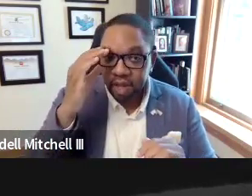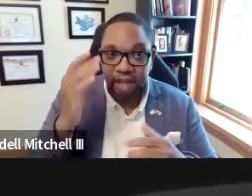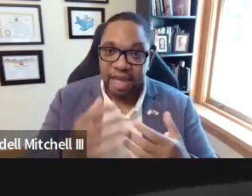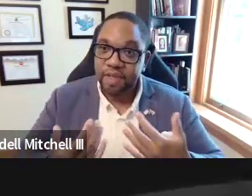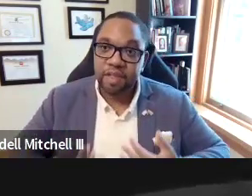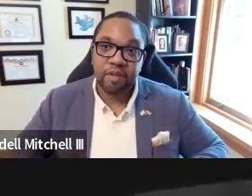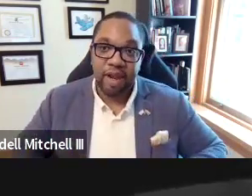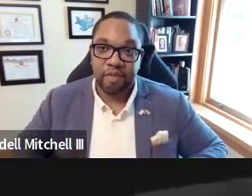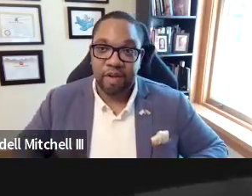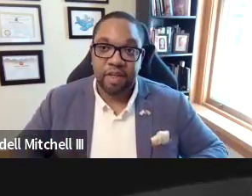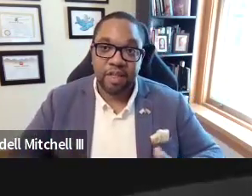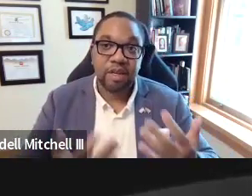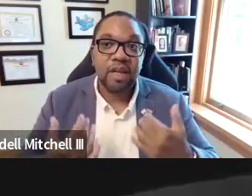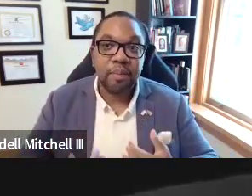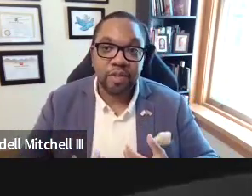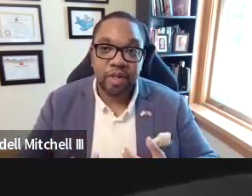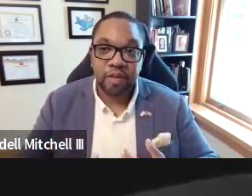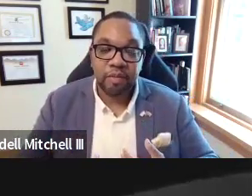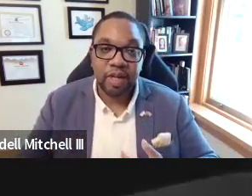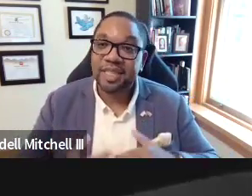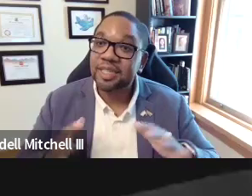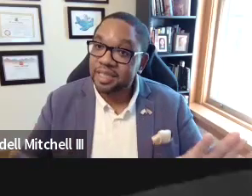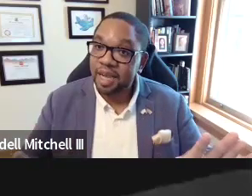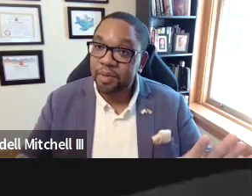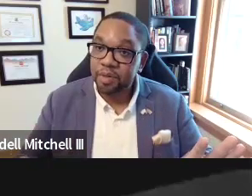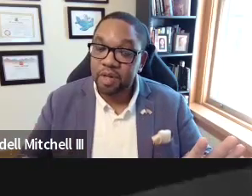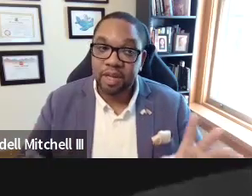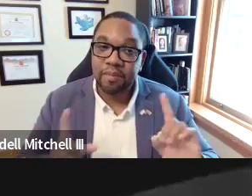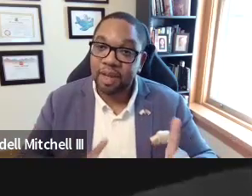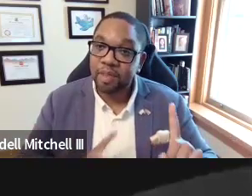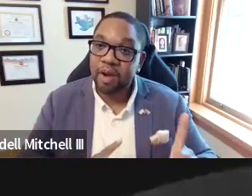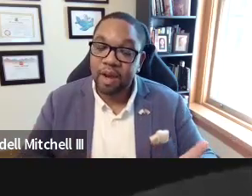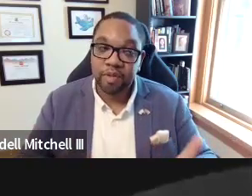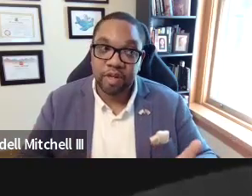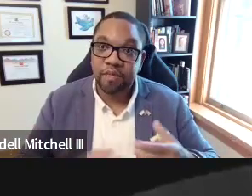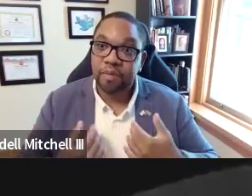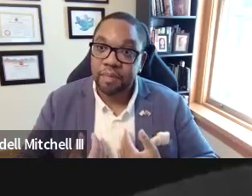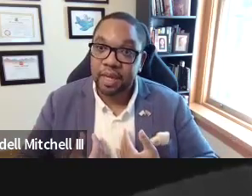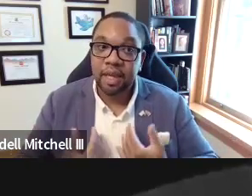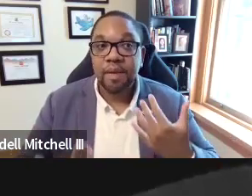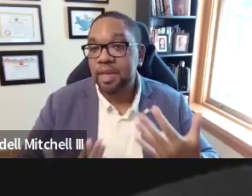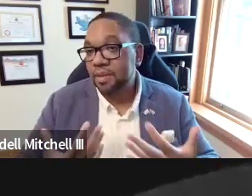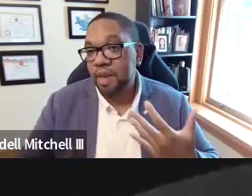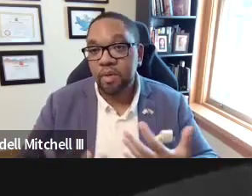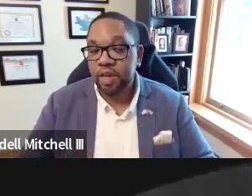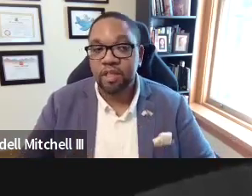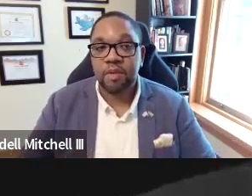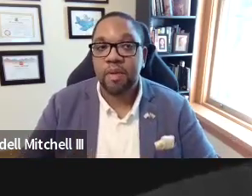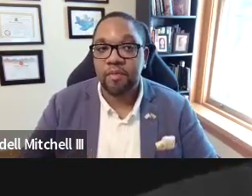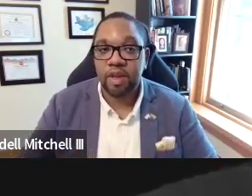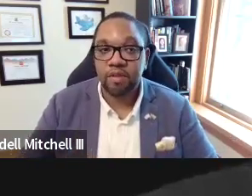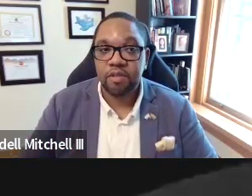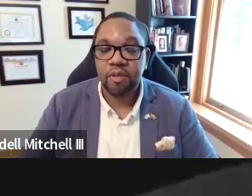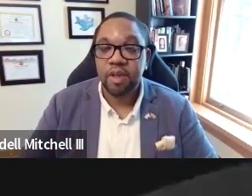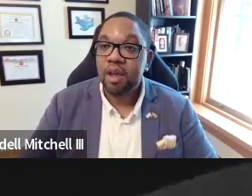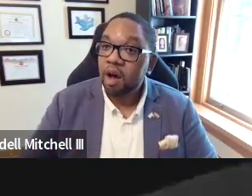know if this is great for you? Is this a good opportunity for me? Just because it's an opportunity may not be the right opportunity for me because it might move against some of